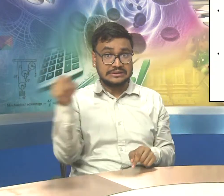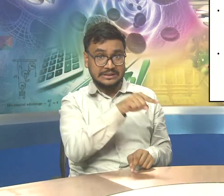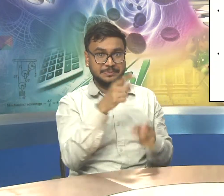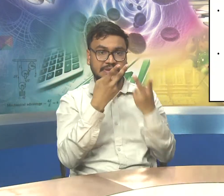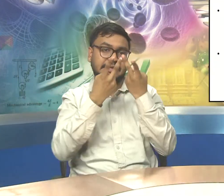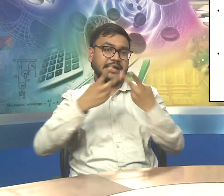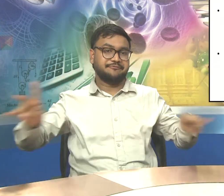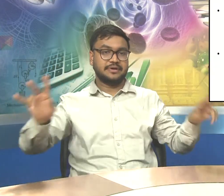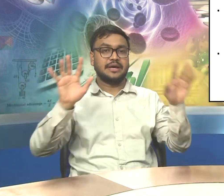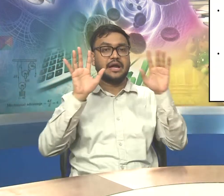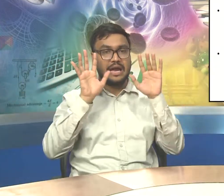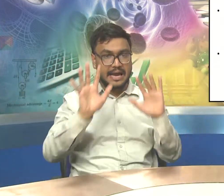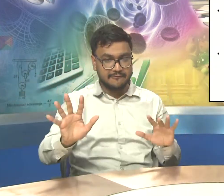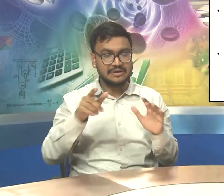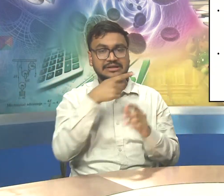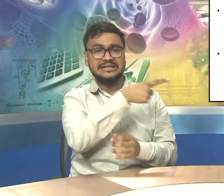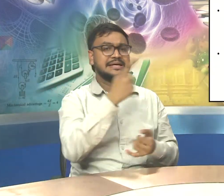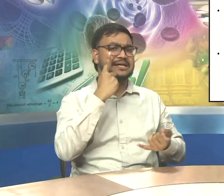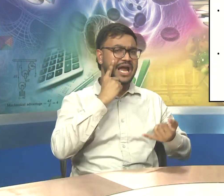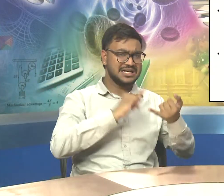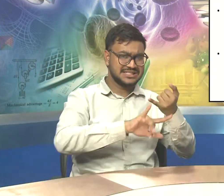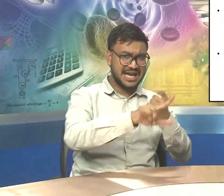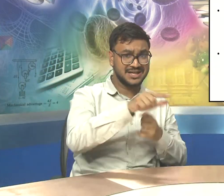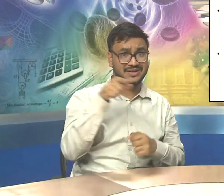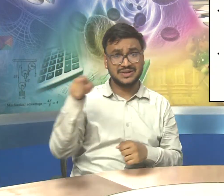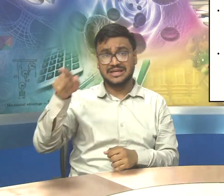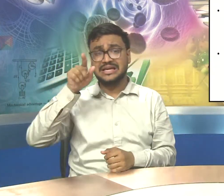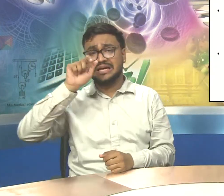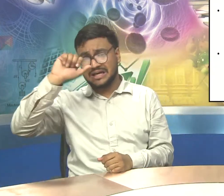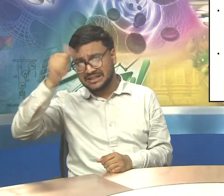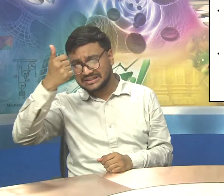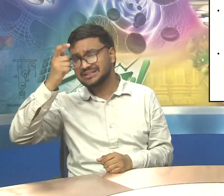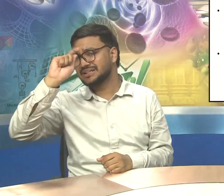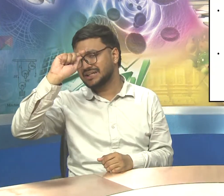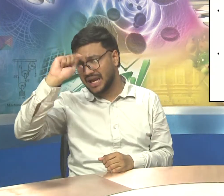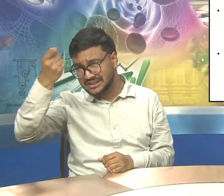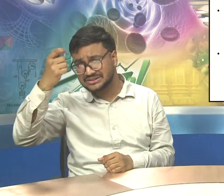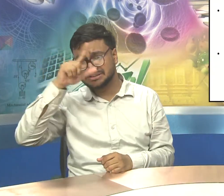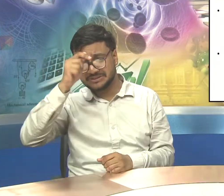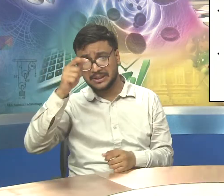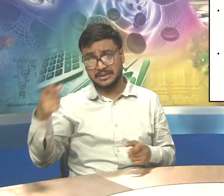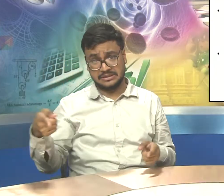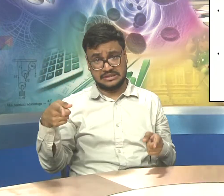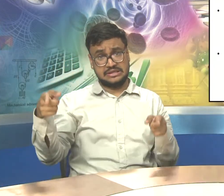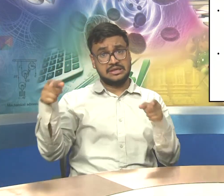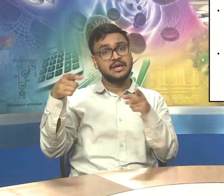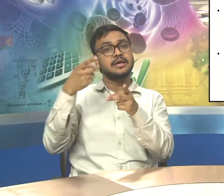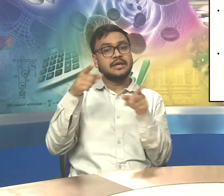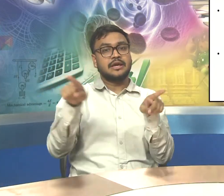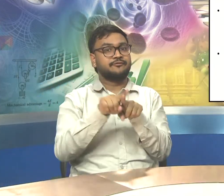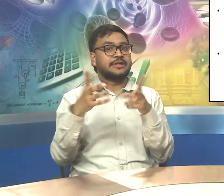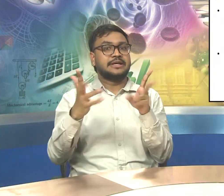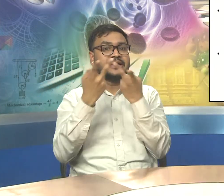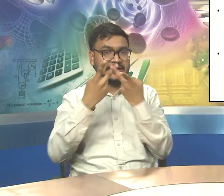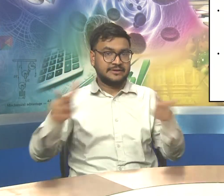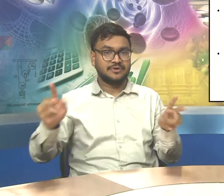Indian Sign Language is not at all similar to Hindi or English or to any